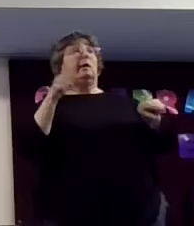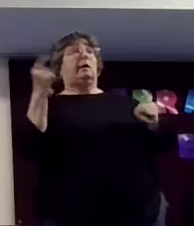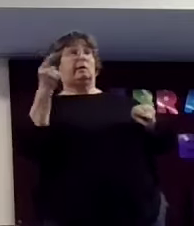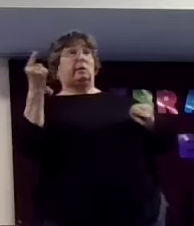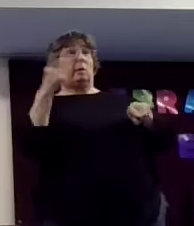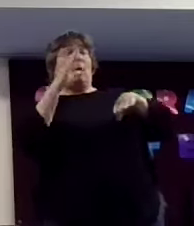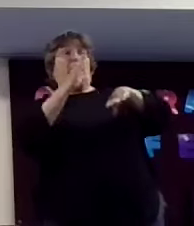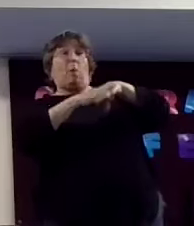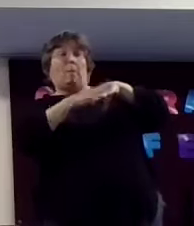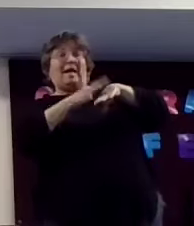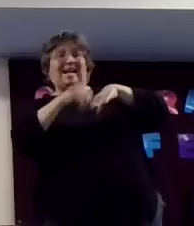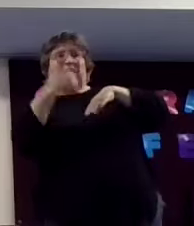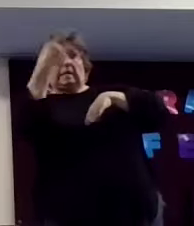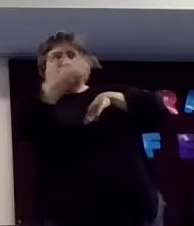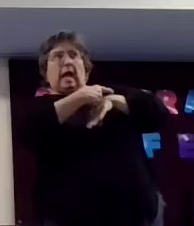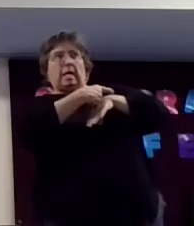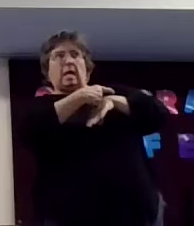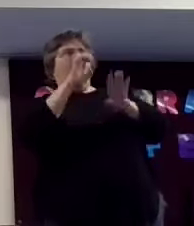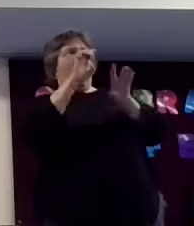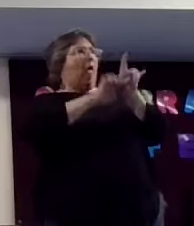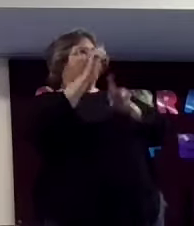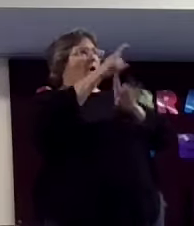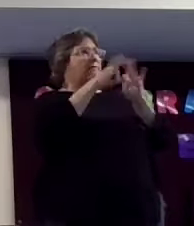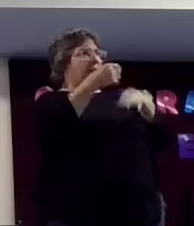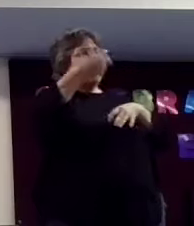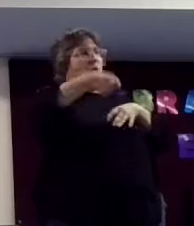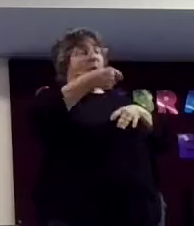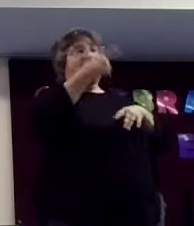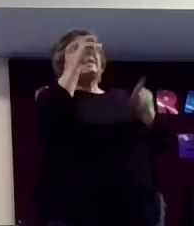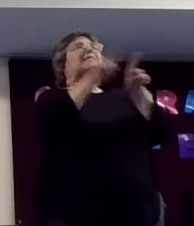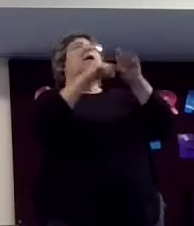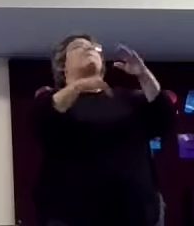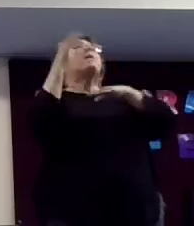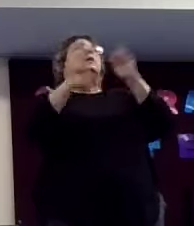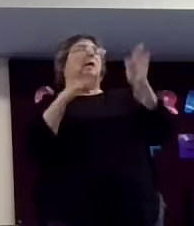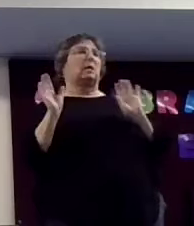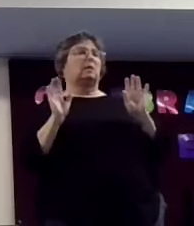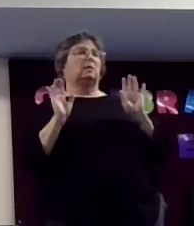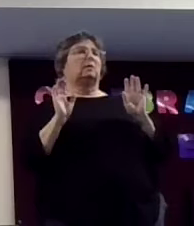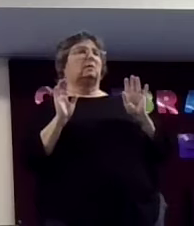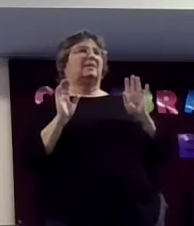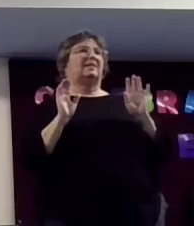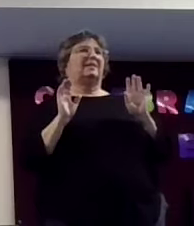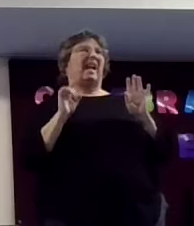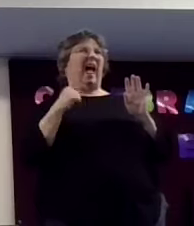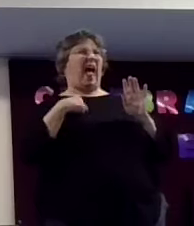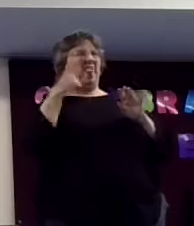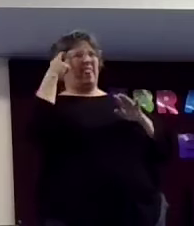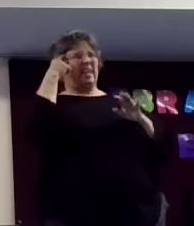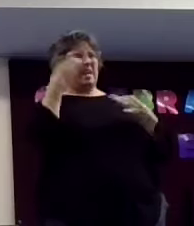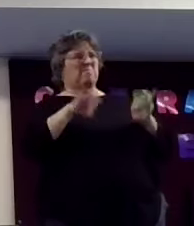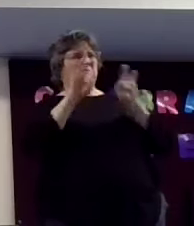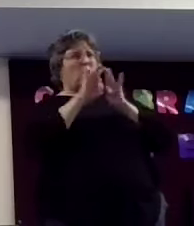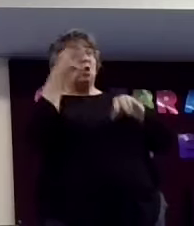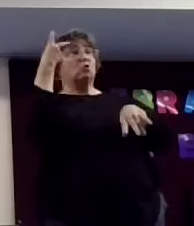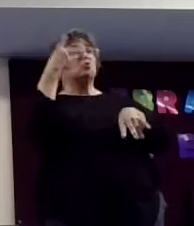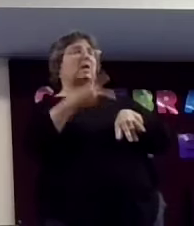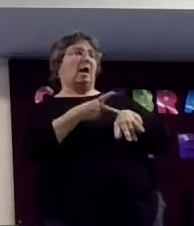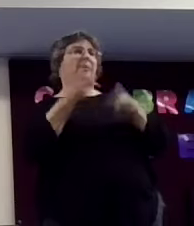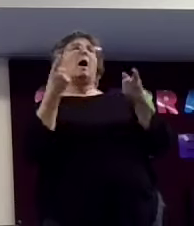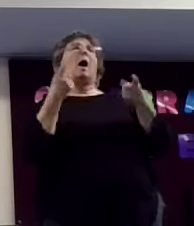somebody on probation and the next day you're on the elevator with them in family court because it's the same building. And I think what's really important, 2